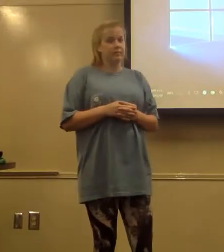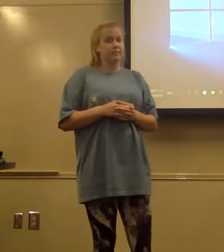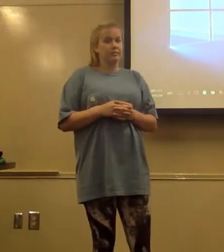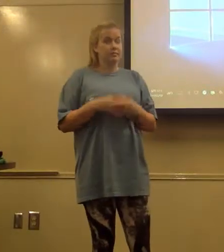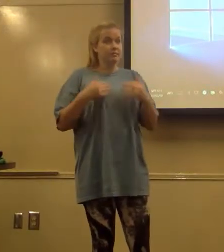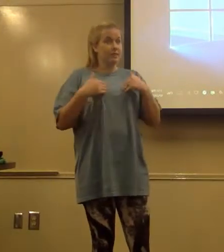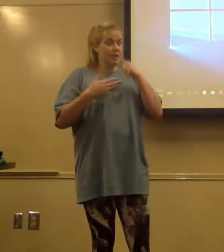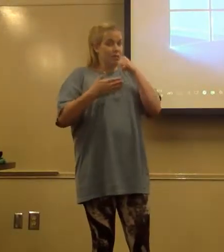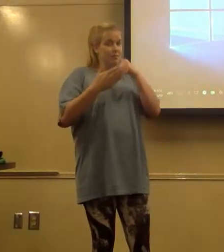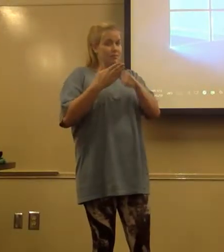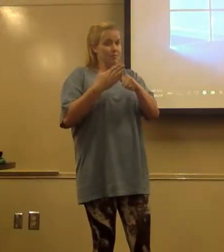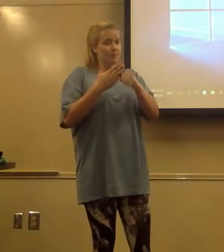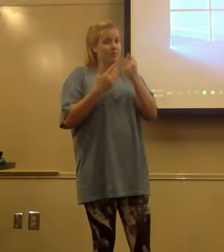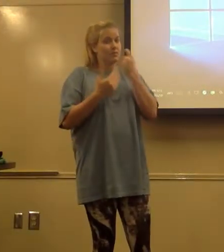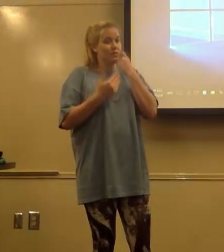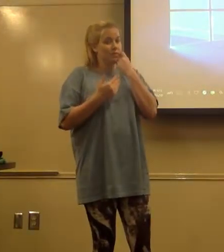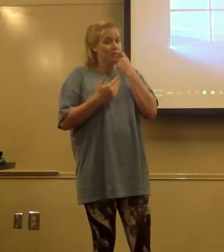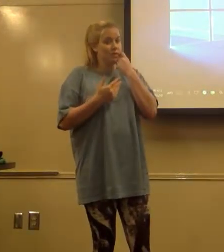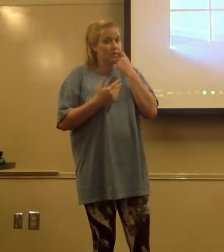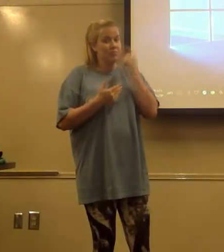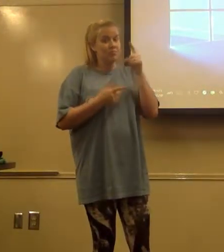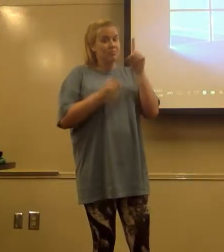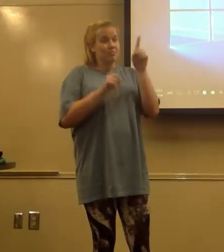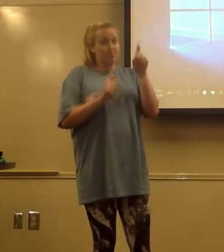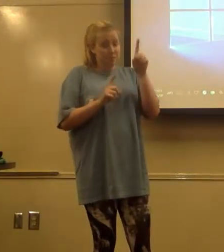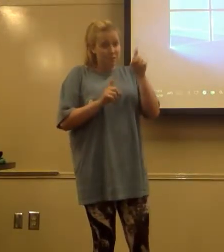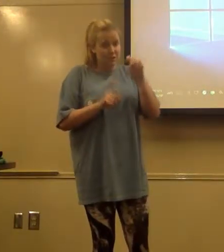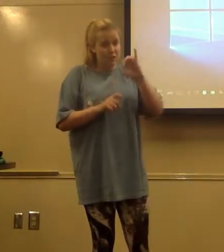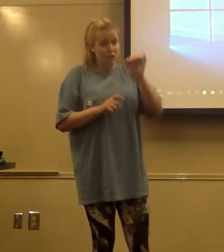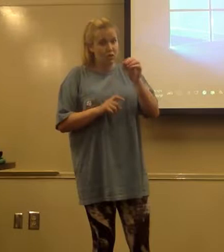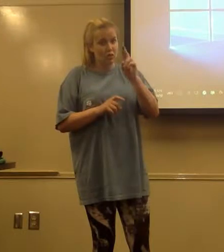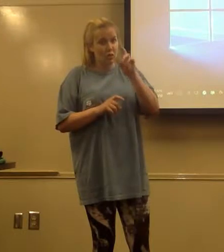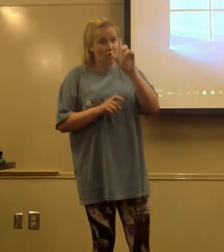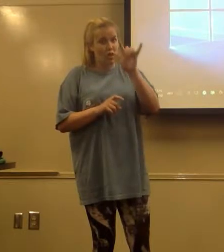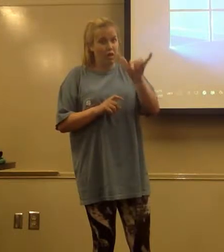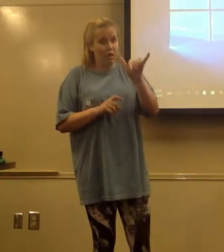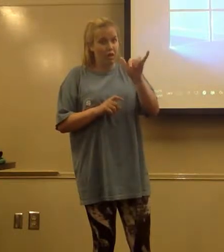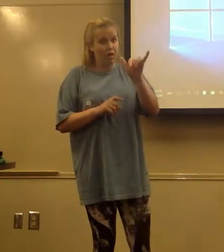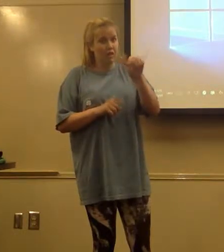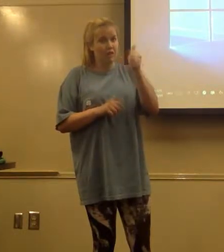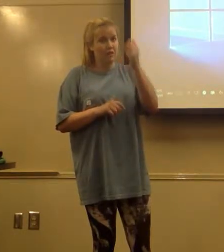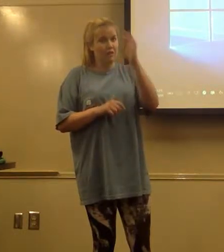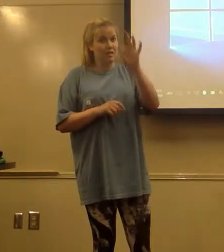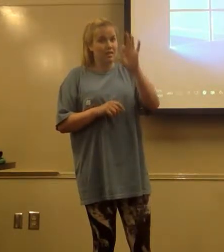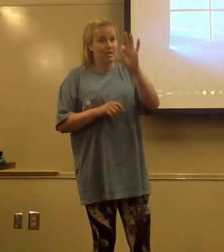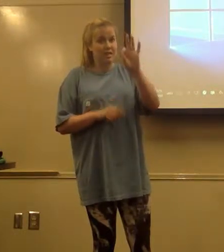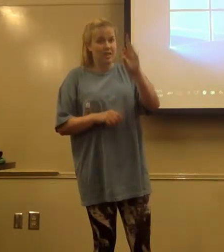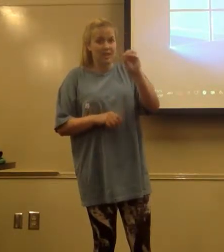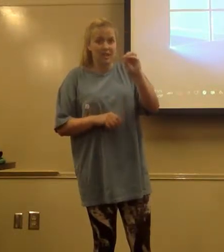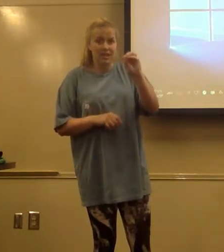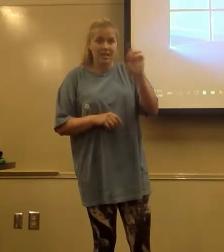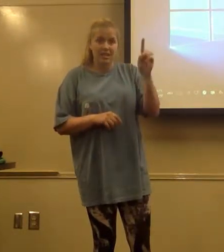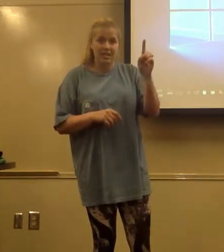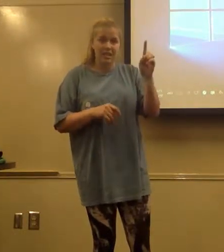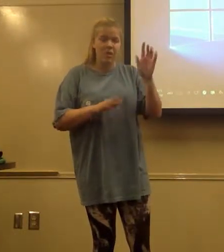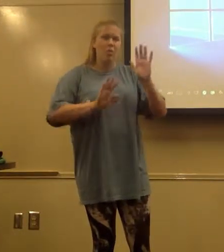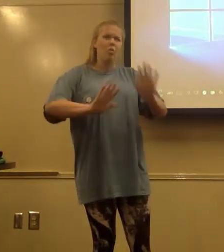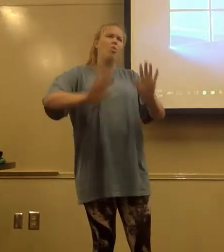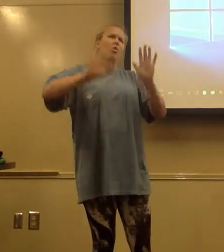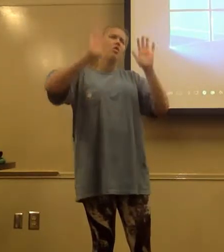first RCT, randomised control trial, July 1990 in The Lancet, the most prestigious medical journal in the world. There it was, black